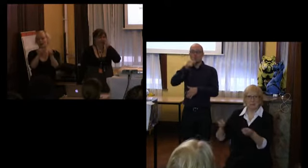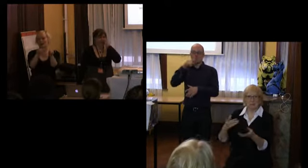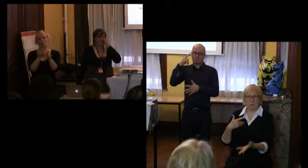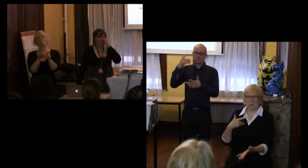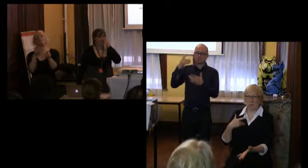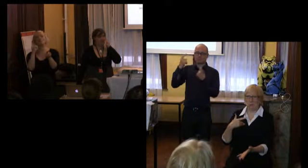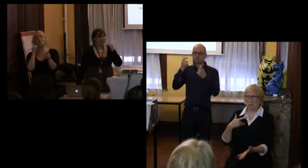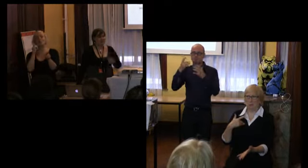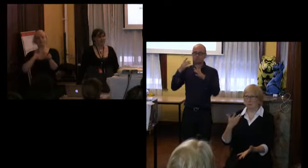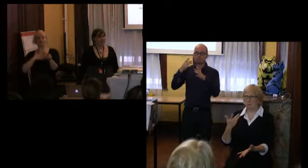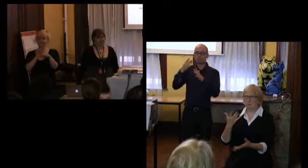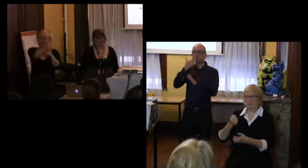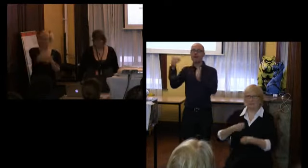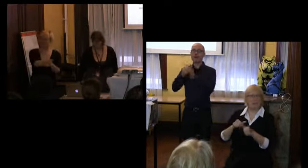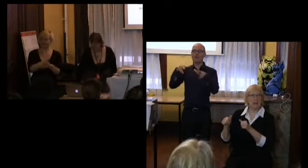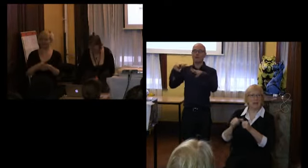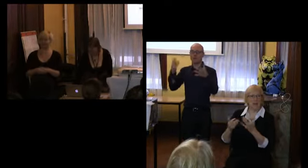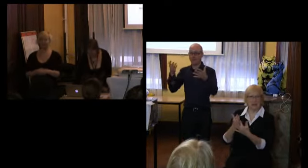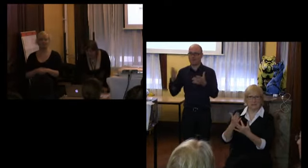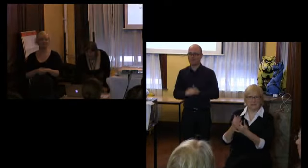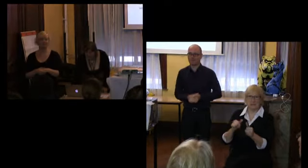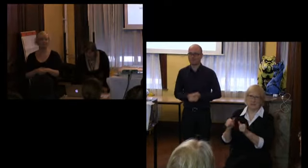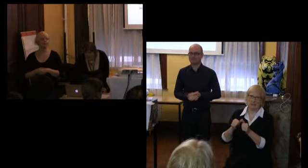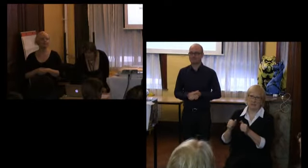to have better videos.